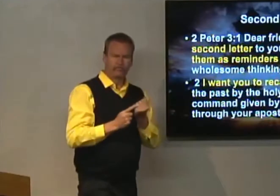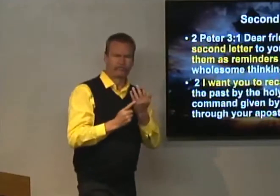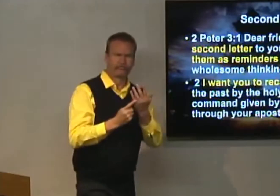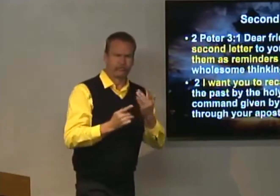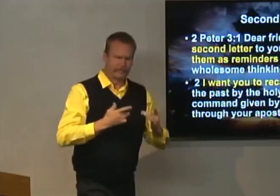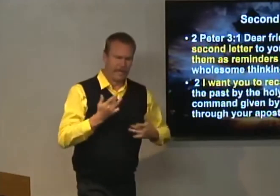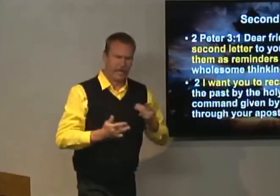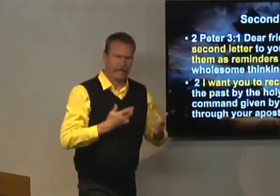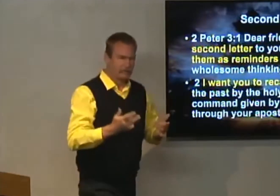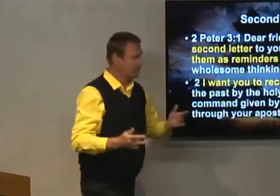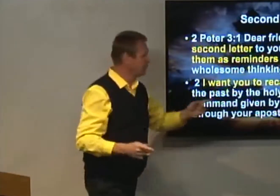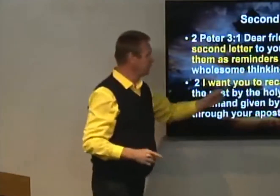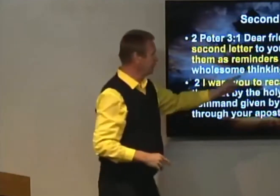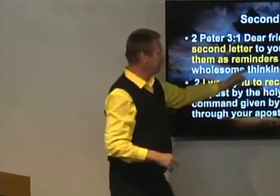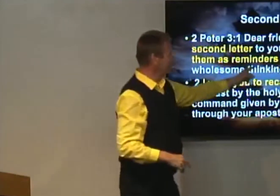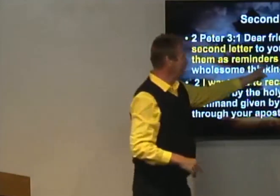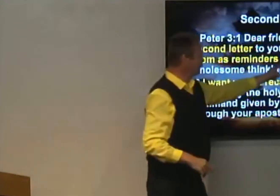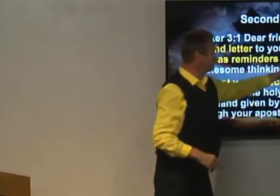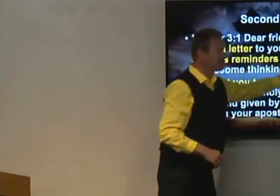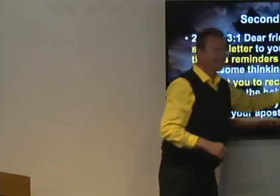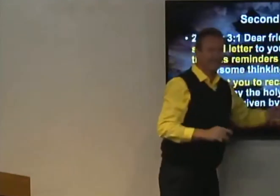them as reminders to stimulate you.